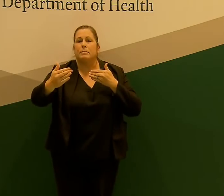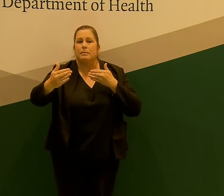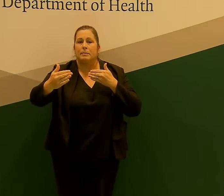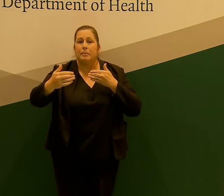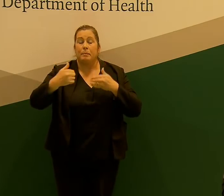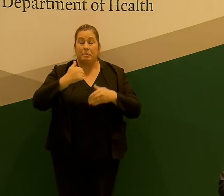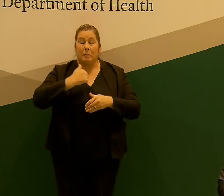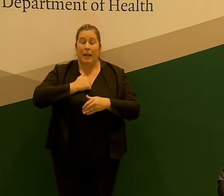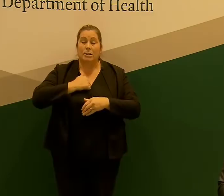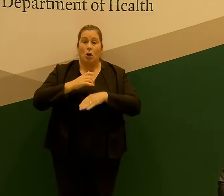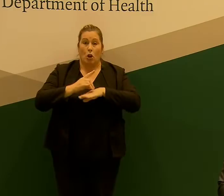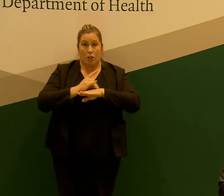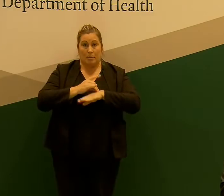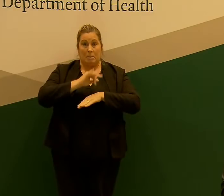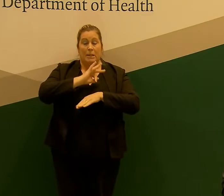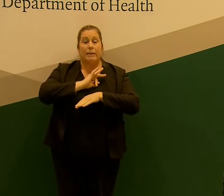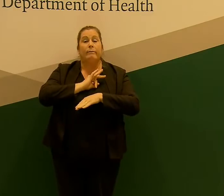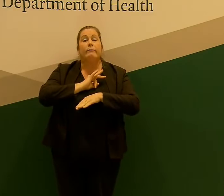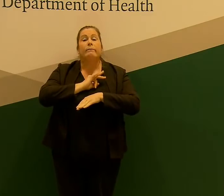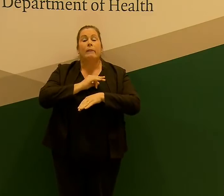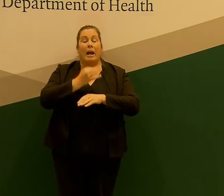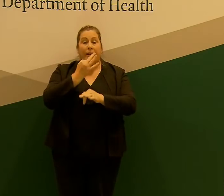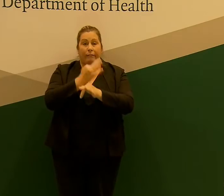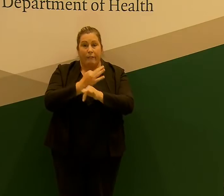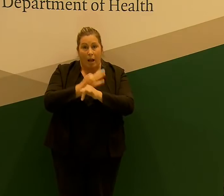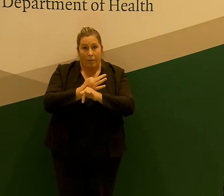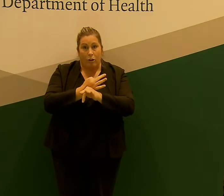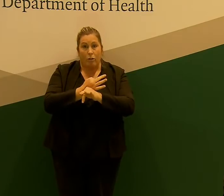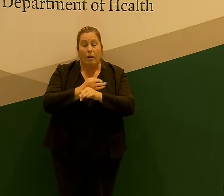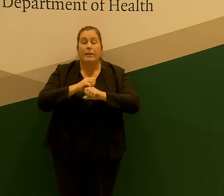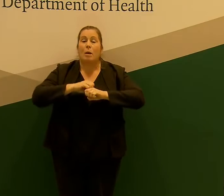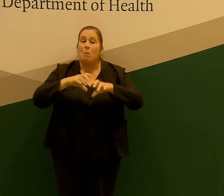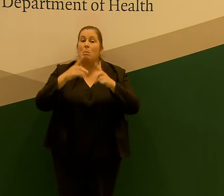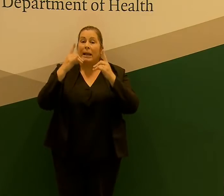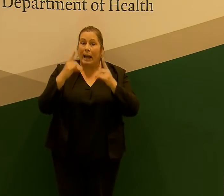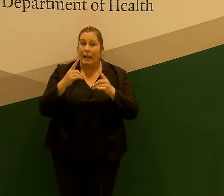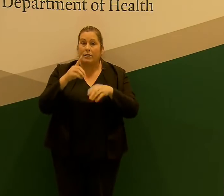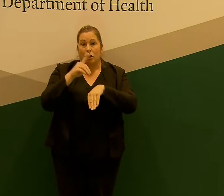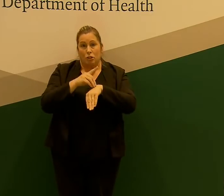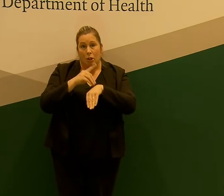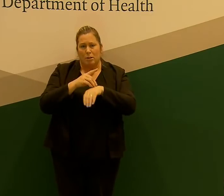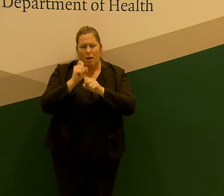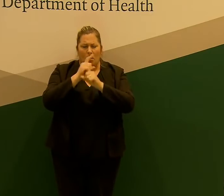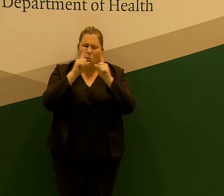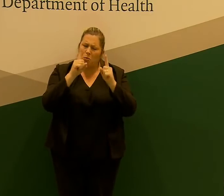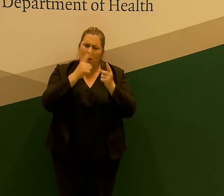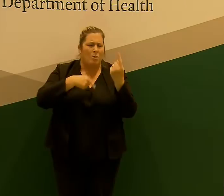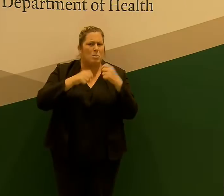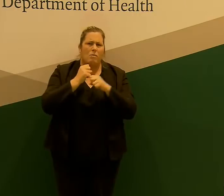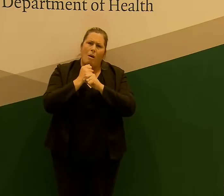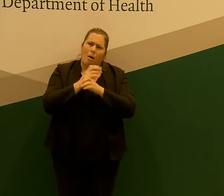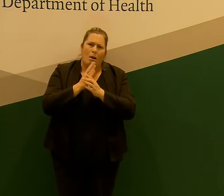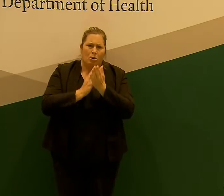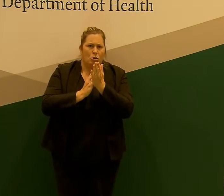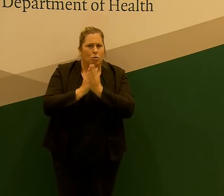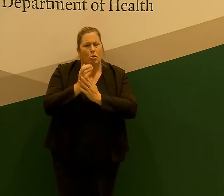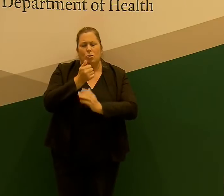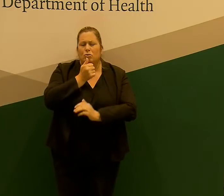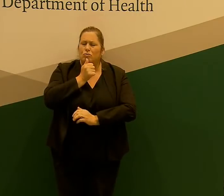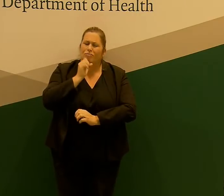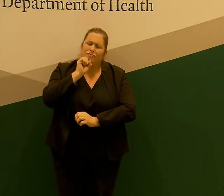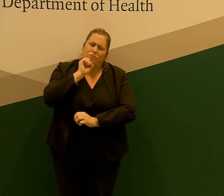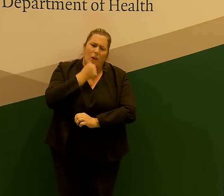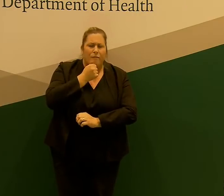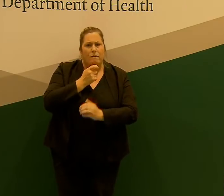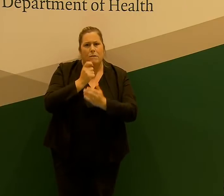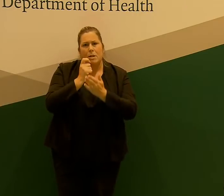As a husband and father, and as a public health doctor, I'm conscious that we've been through tough times together over the last number of months,